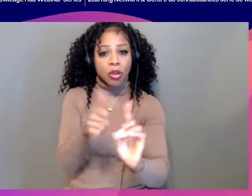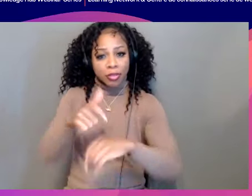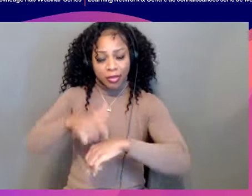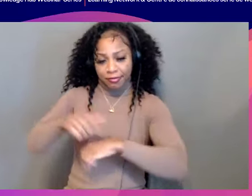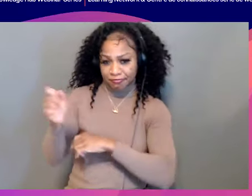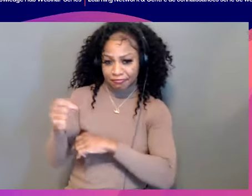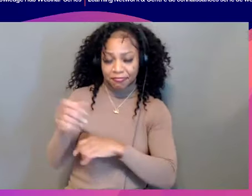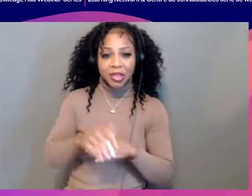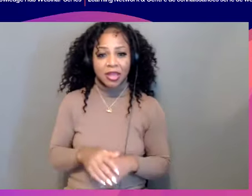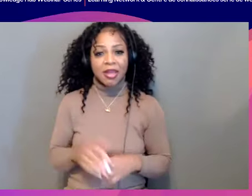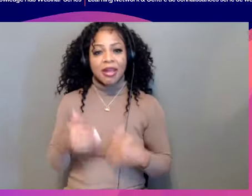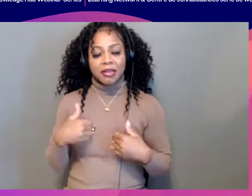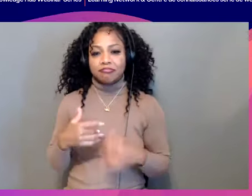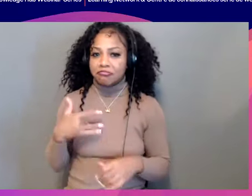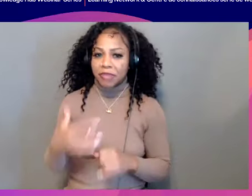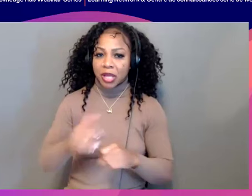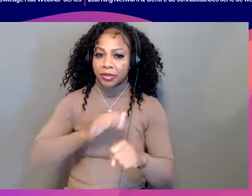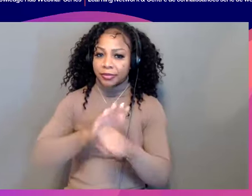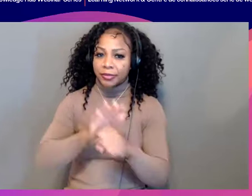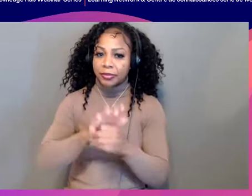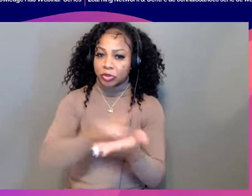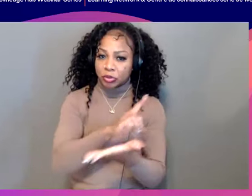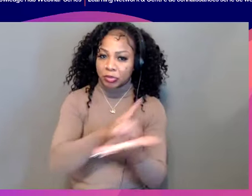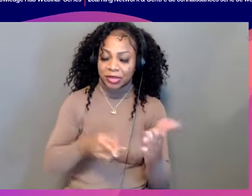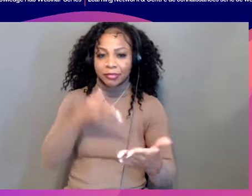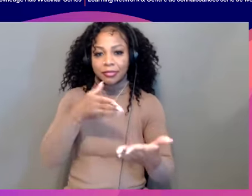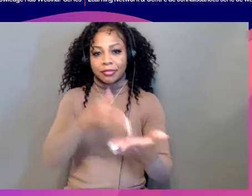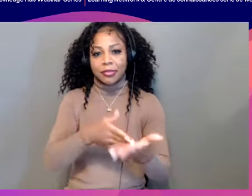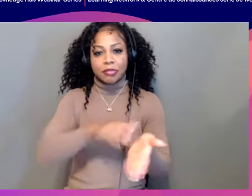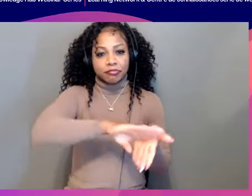and perpetuate discrimination against marginalized groups.